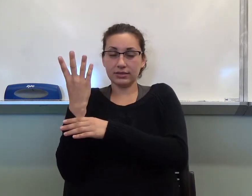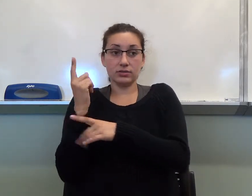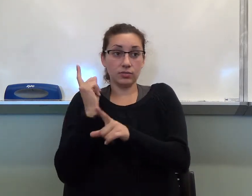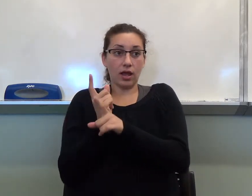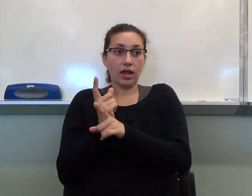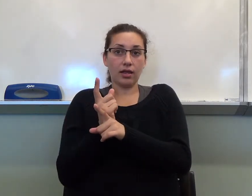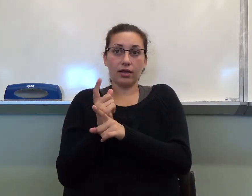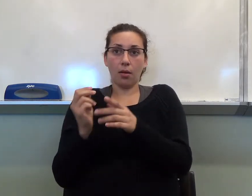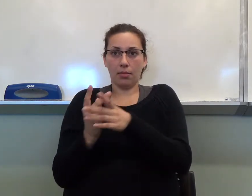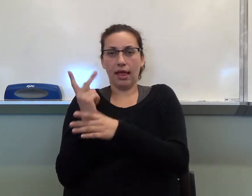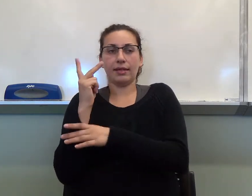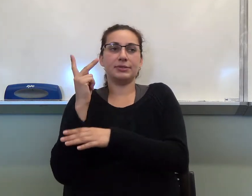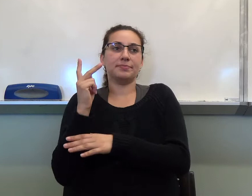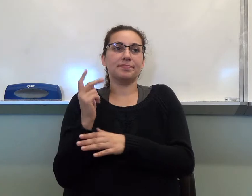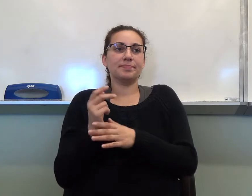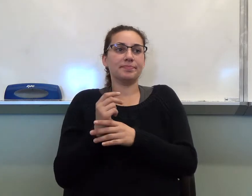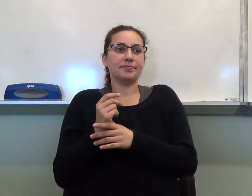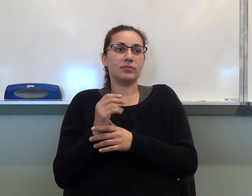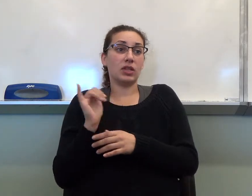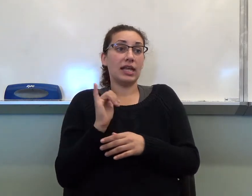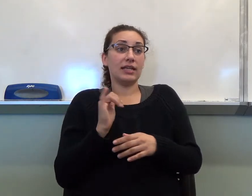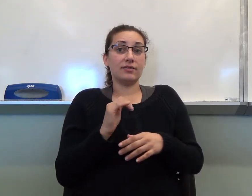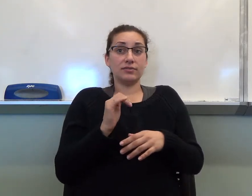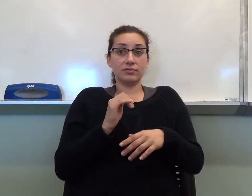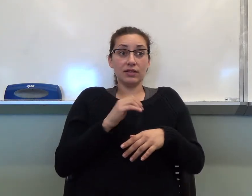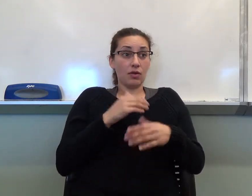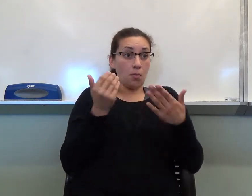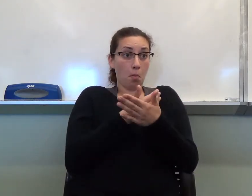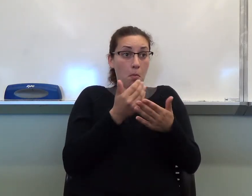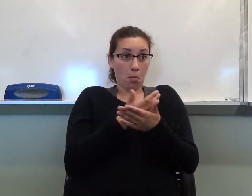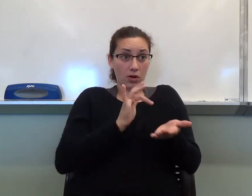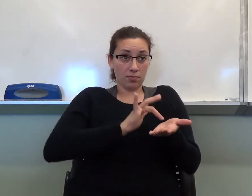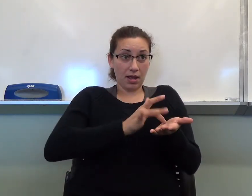and even the basis of modern medicine is usually substances, chemicals that are